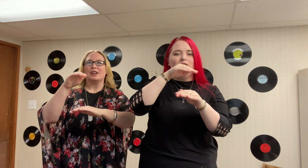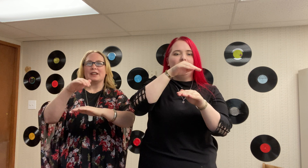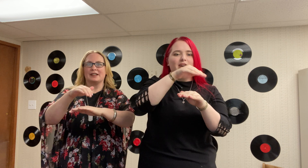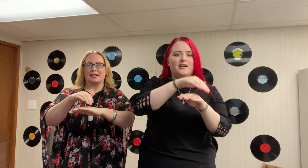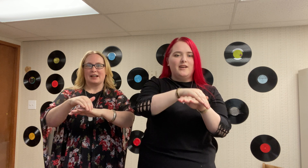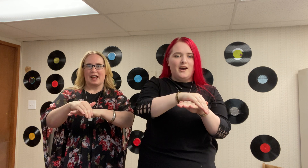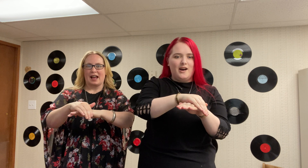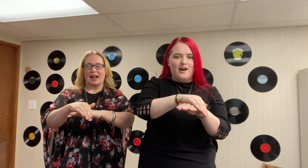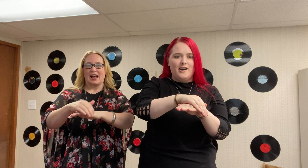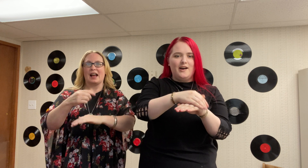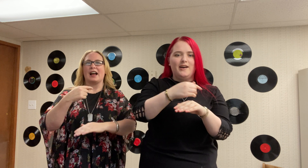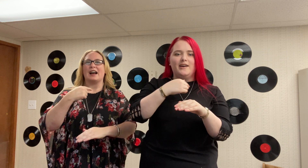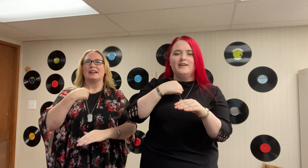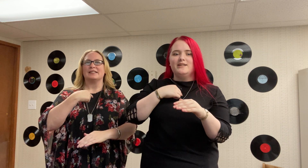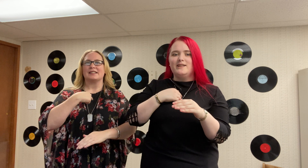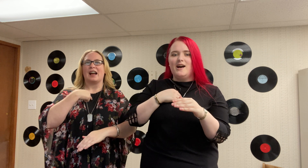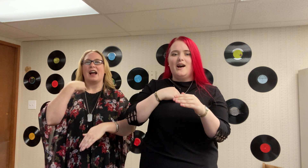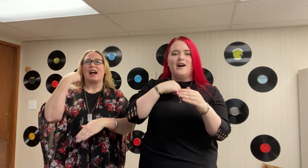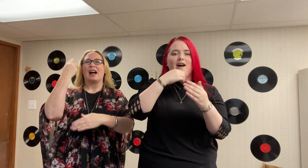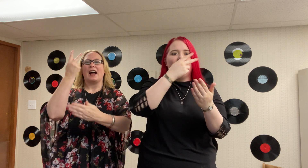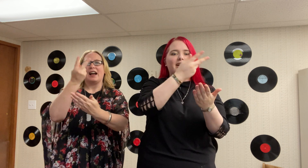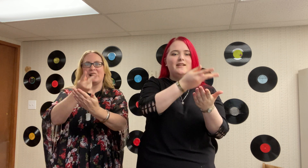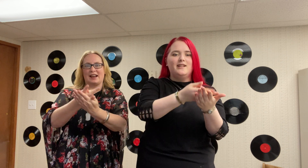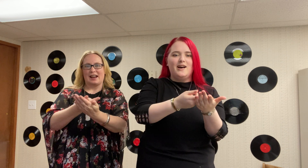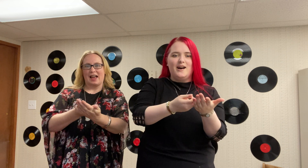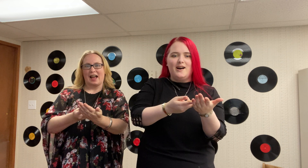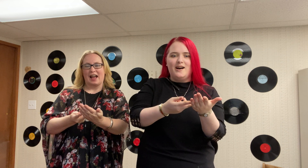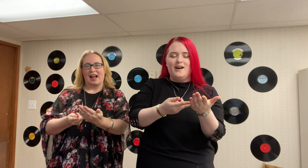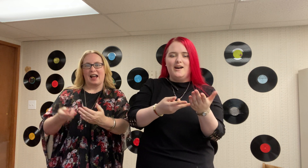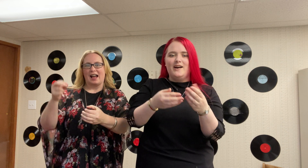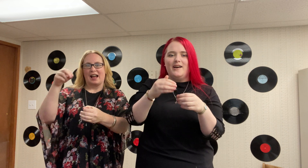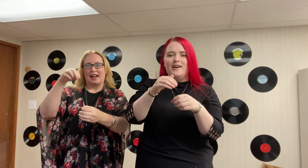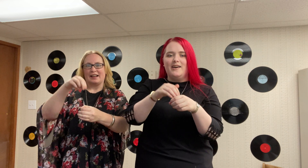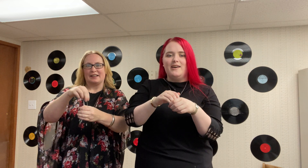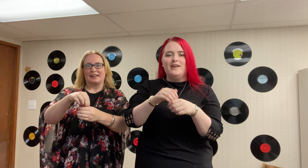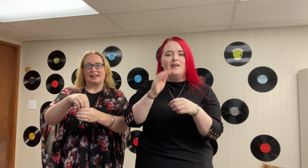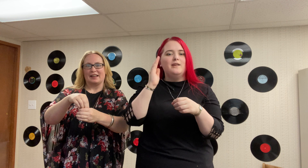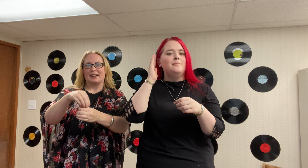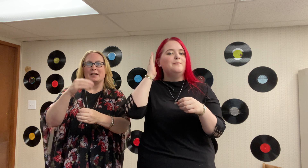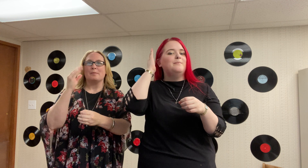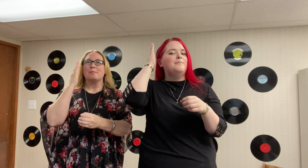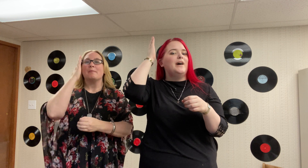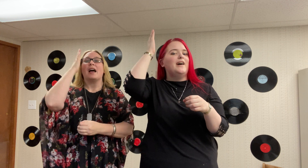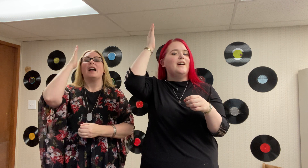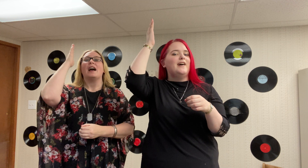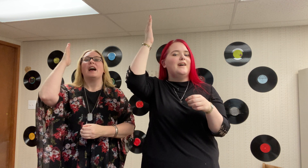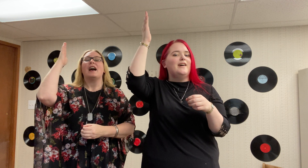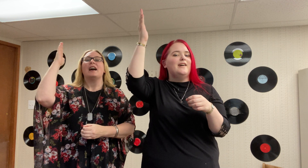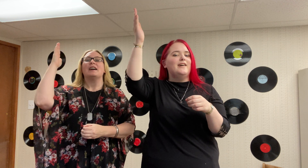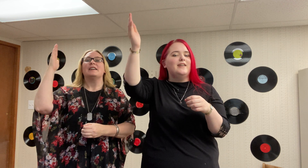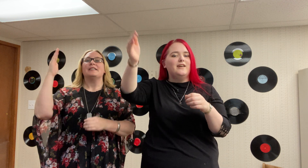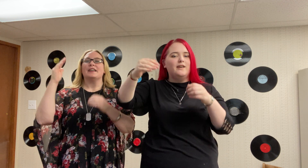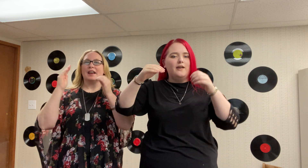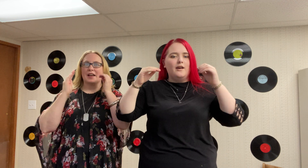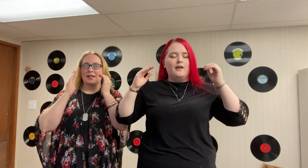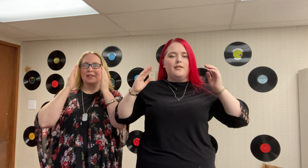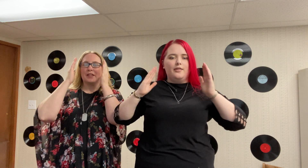Every night I lie in bed,